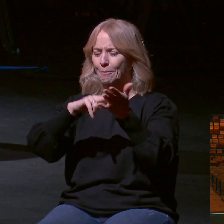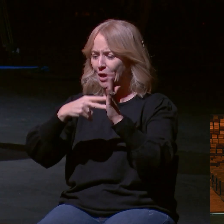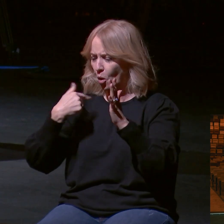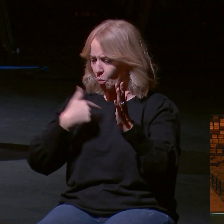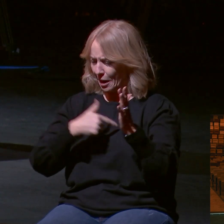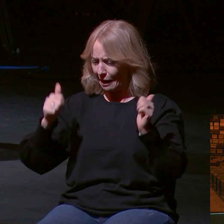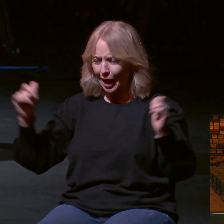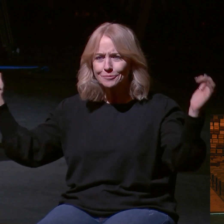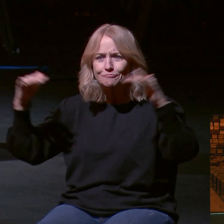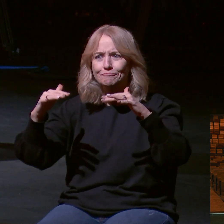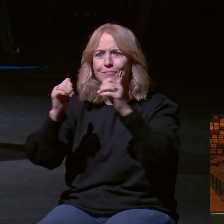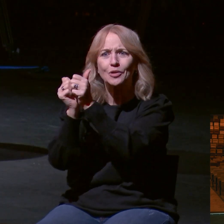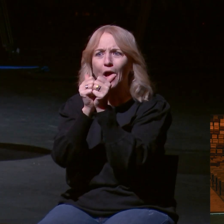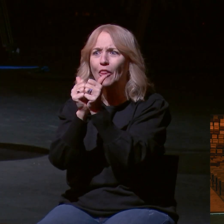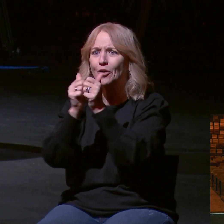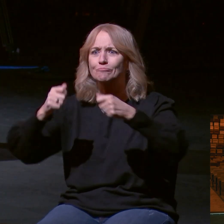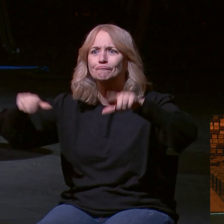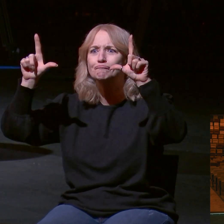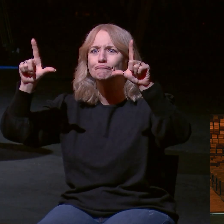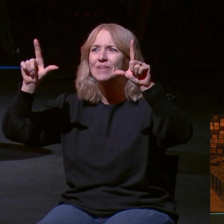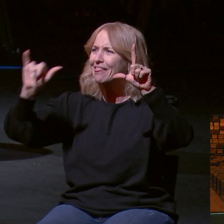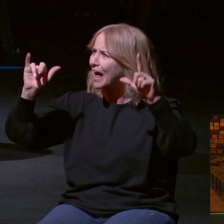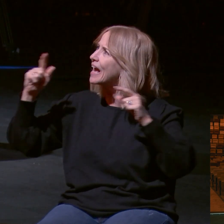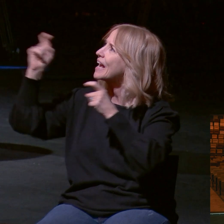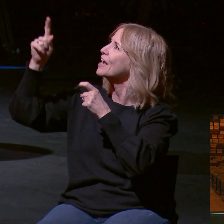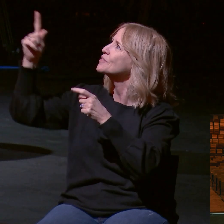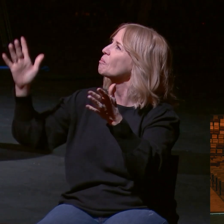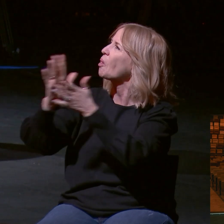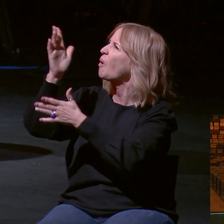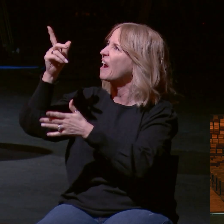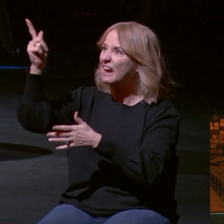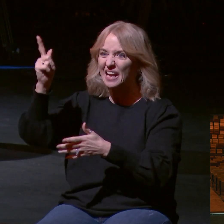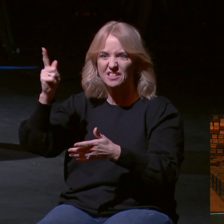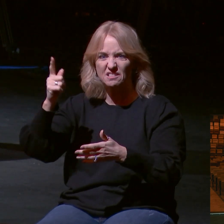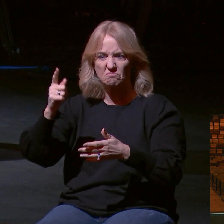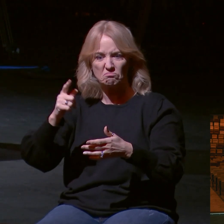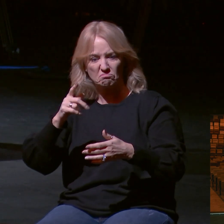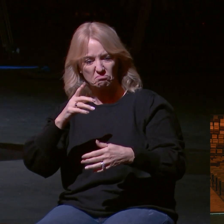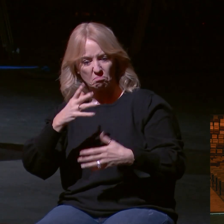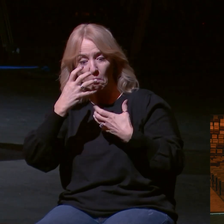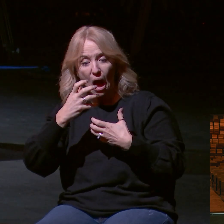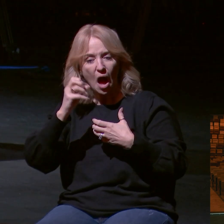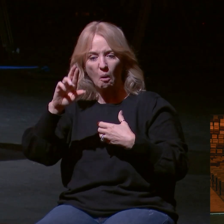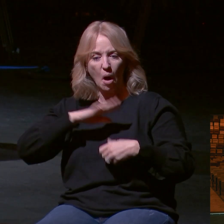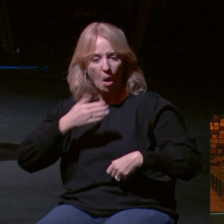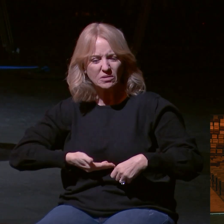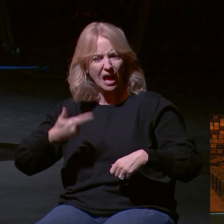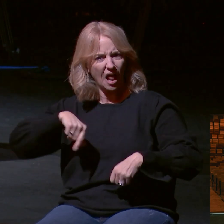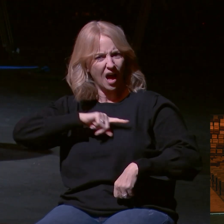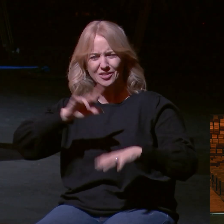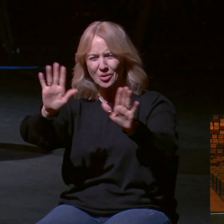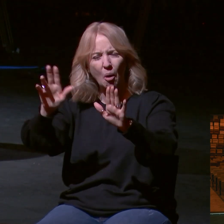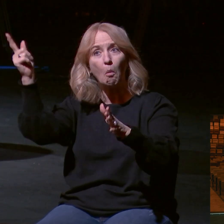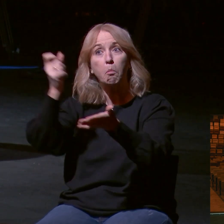still very much glorifying to God. He's not looking at us with approval or disapproval for how we spend our Sunday mornings. Rather,